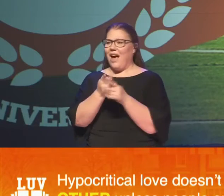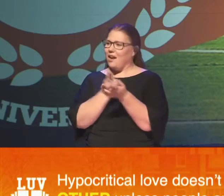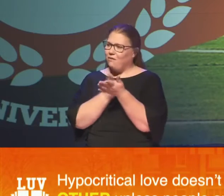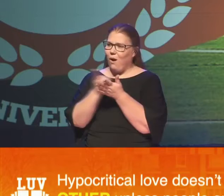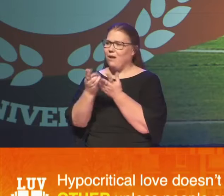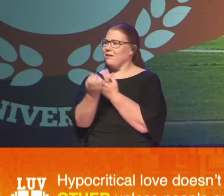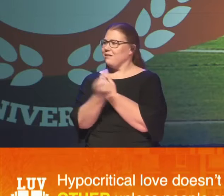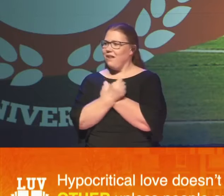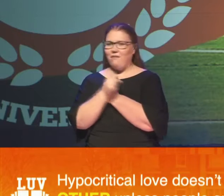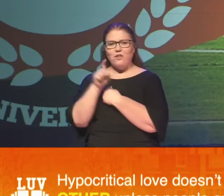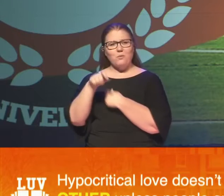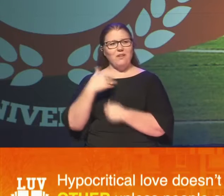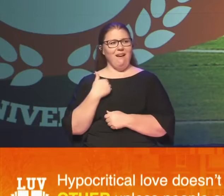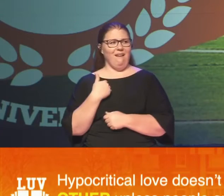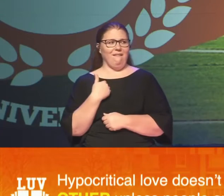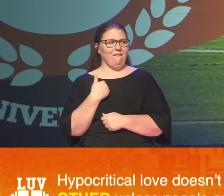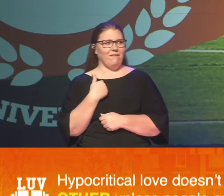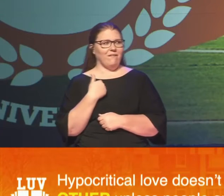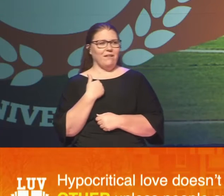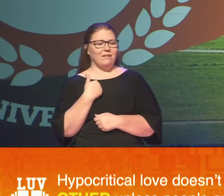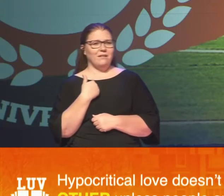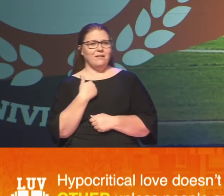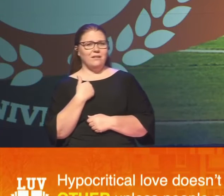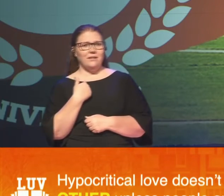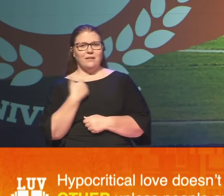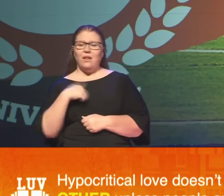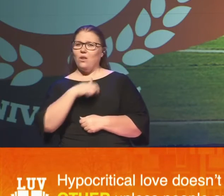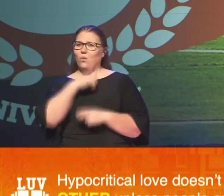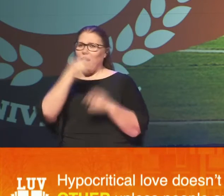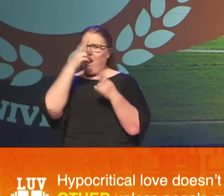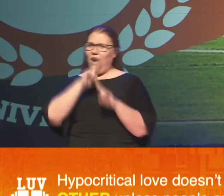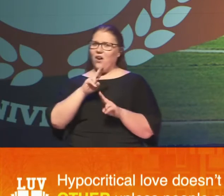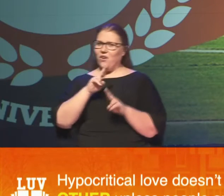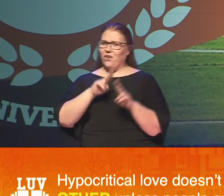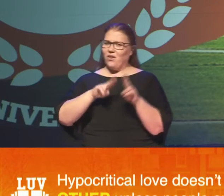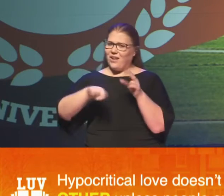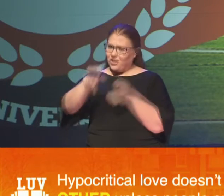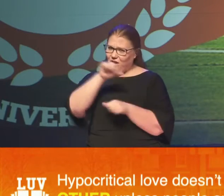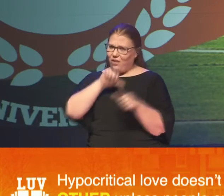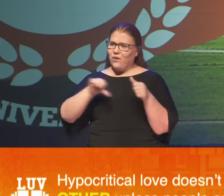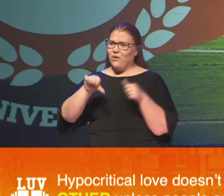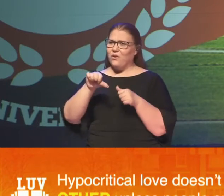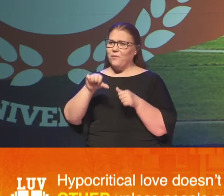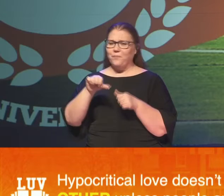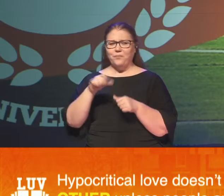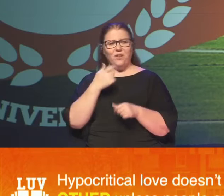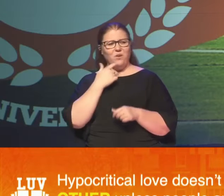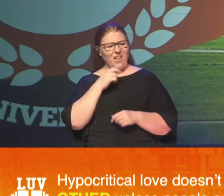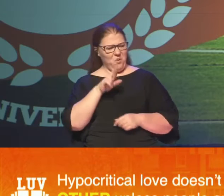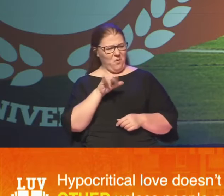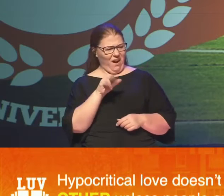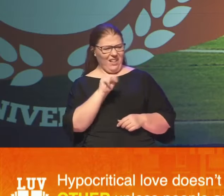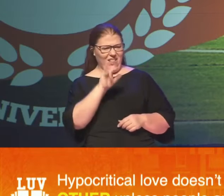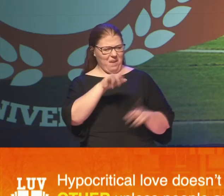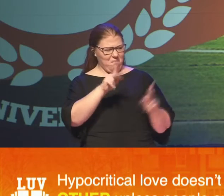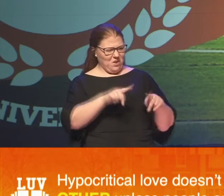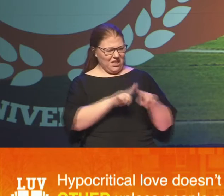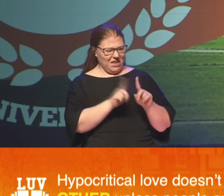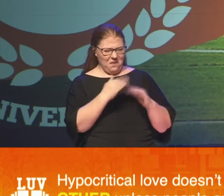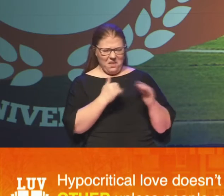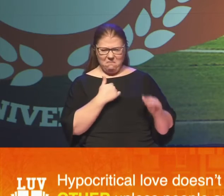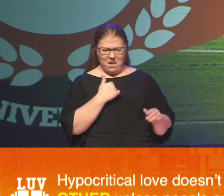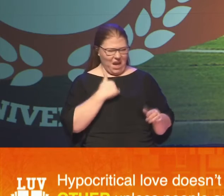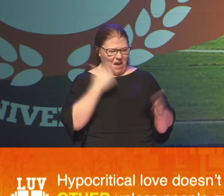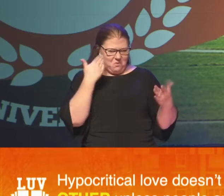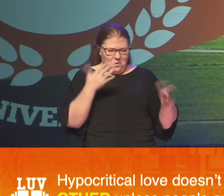genuine love that you're supposed to have. We honor the other person. We say, well, Ryan, they're so different than me. I wouldn't know what to